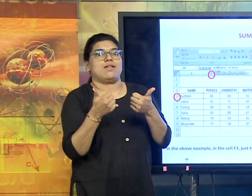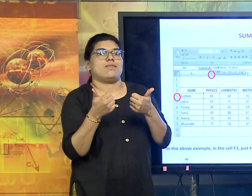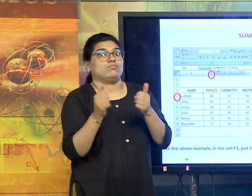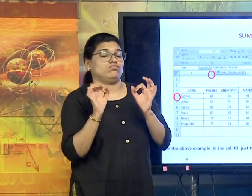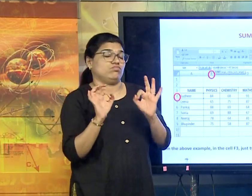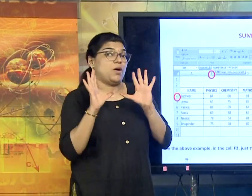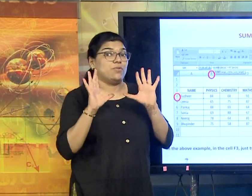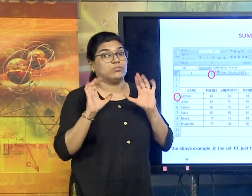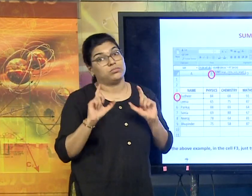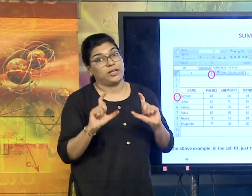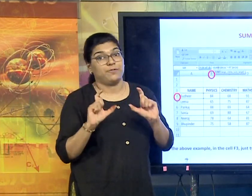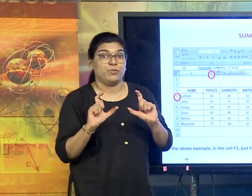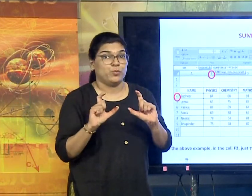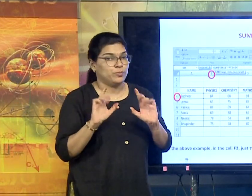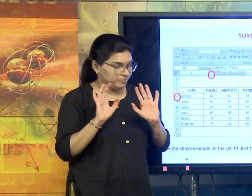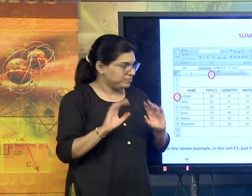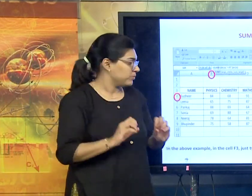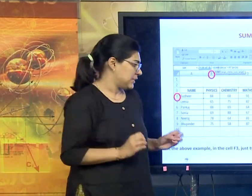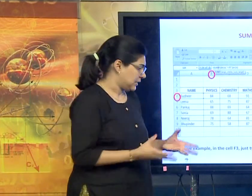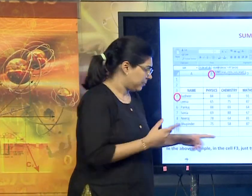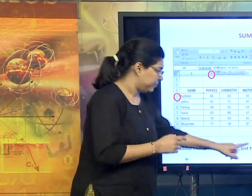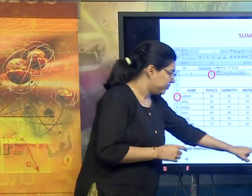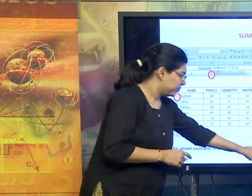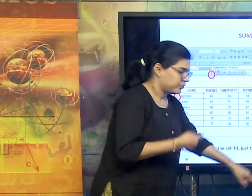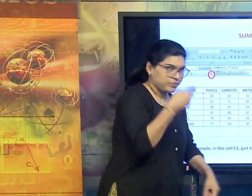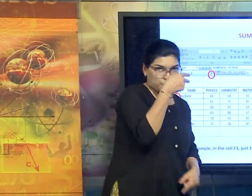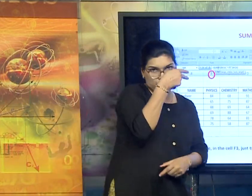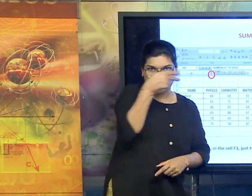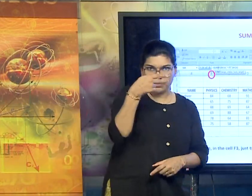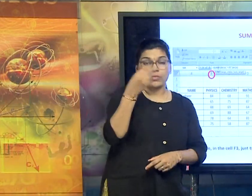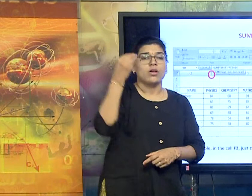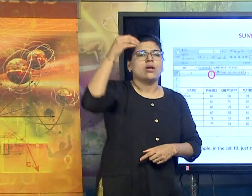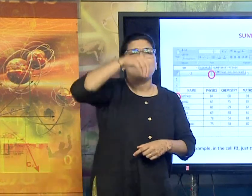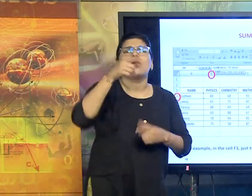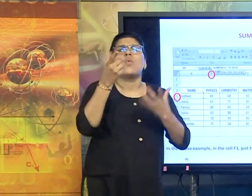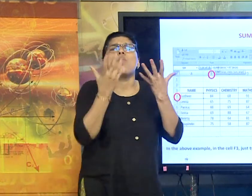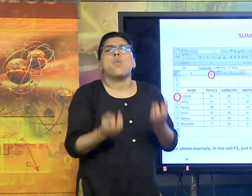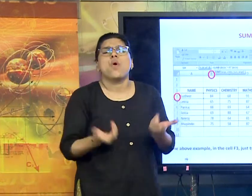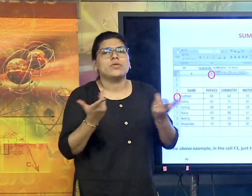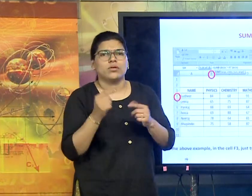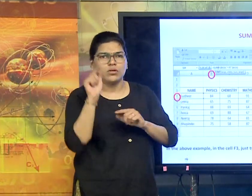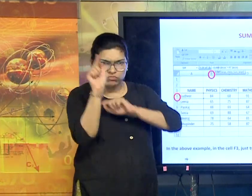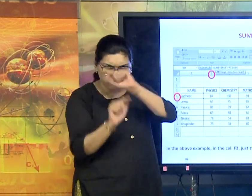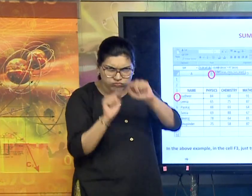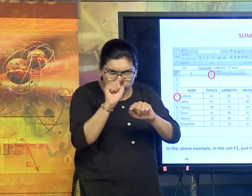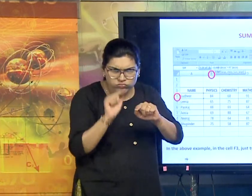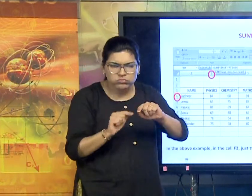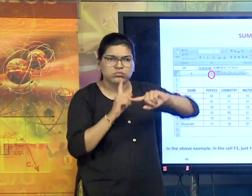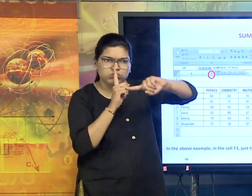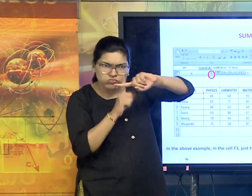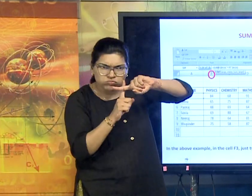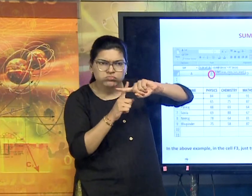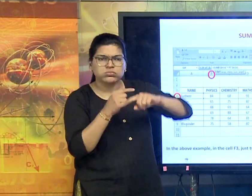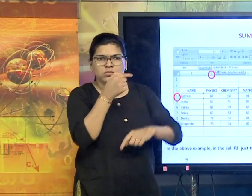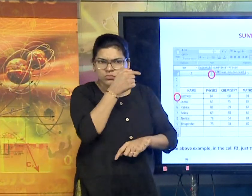find our total. So you have to be careful and you must start your formula with equal to